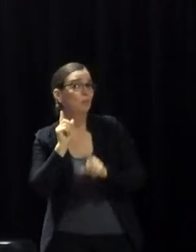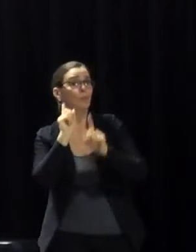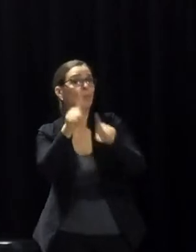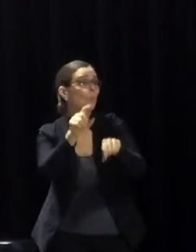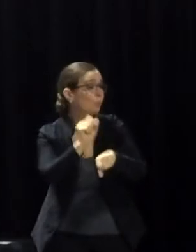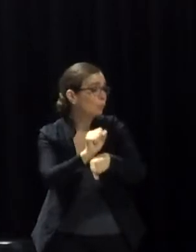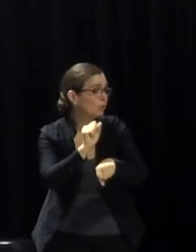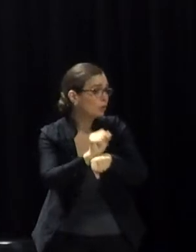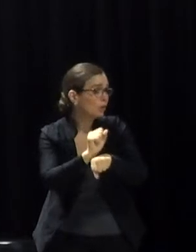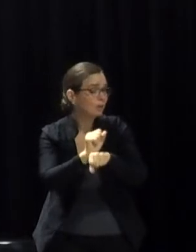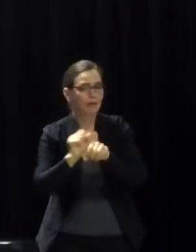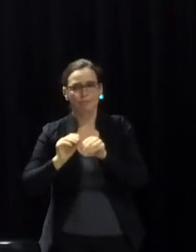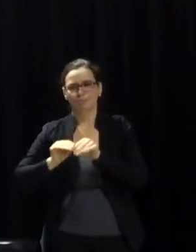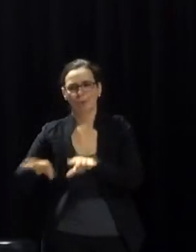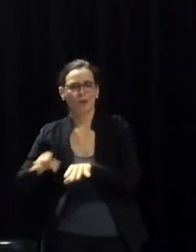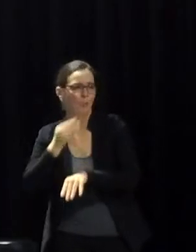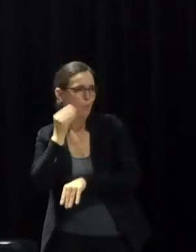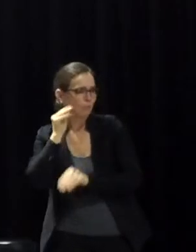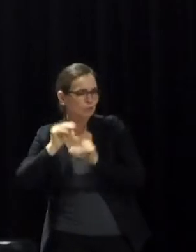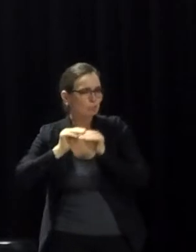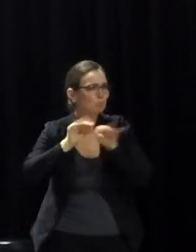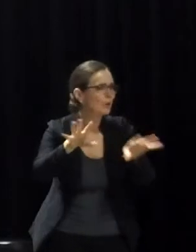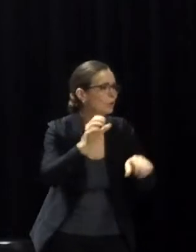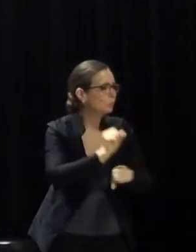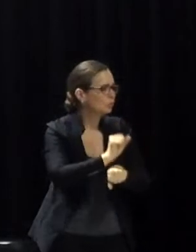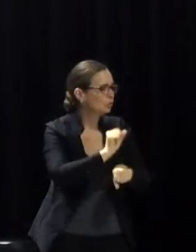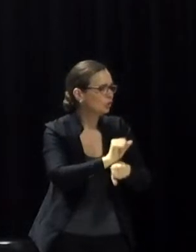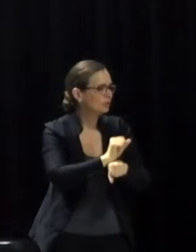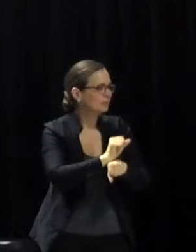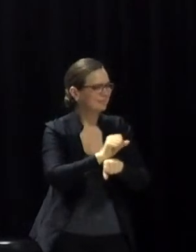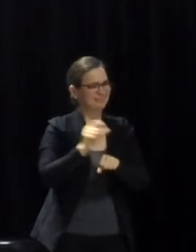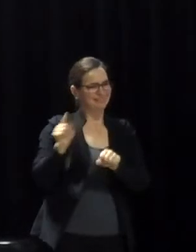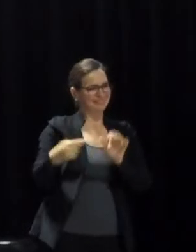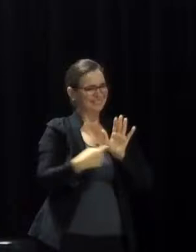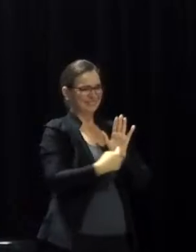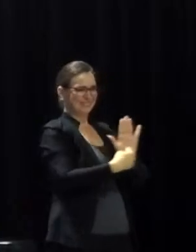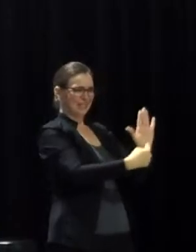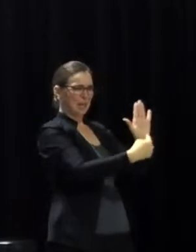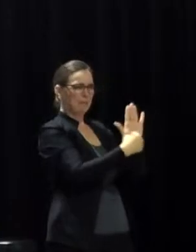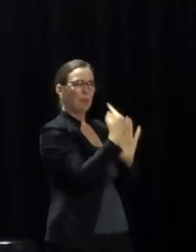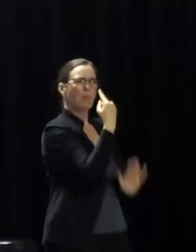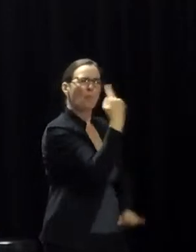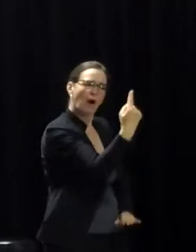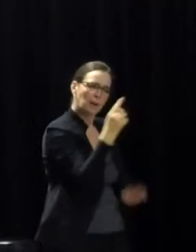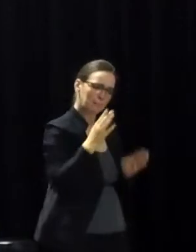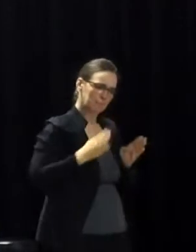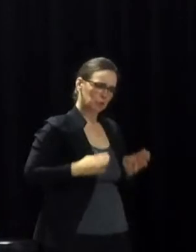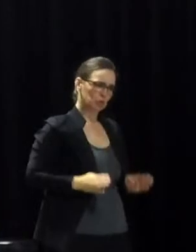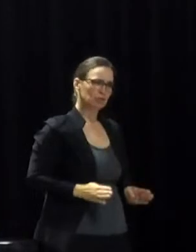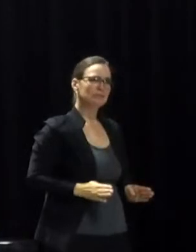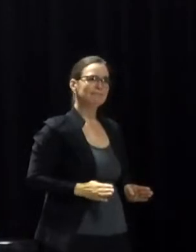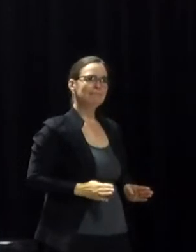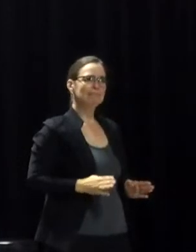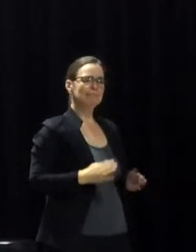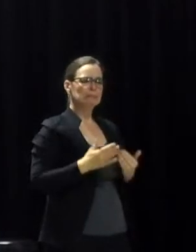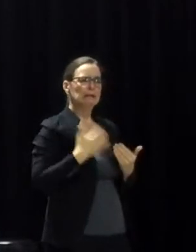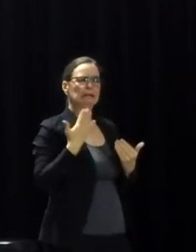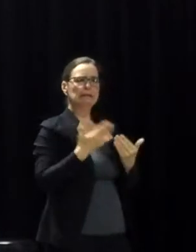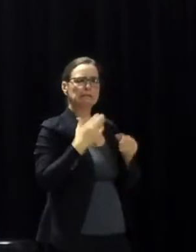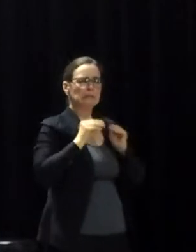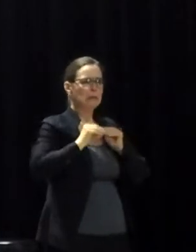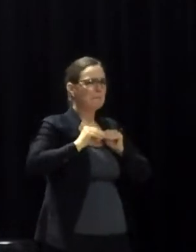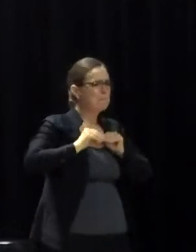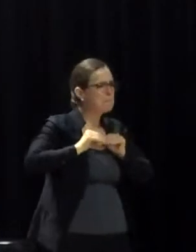where somebody had symptoms, you have 55 cases. So I'm going to have Dr. Gupta come up and talk about this right now. Doctor, come